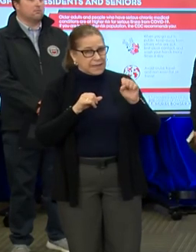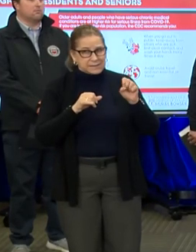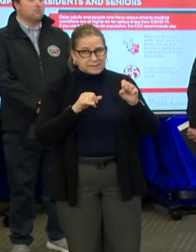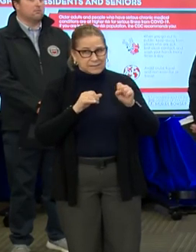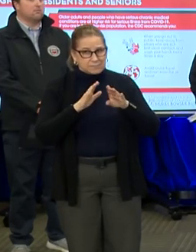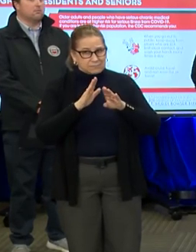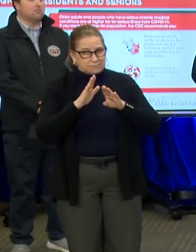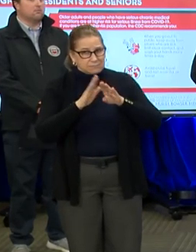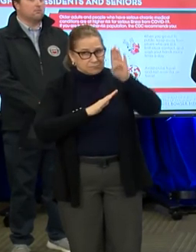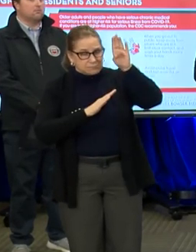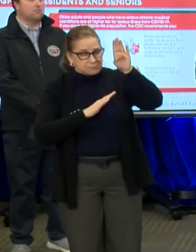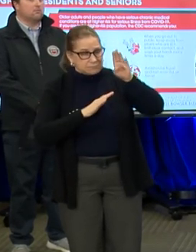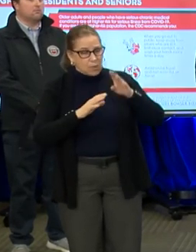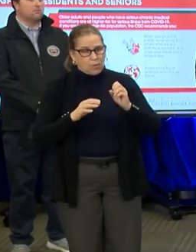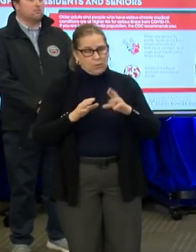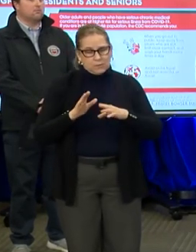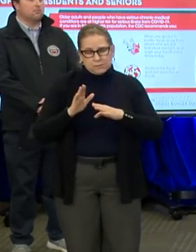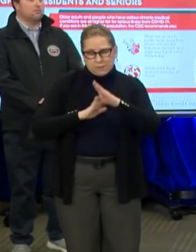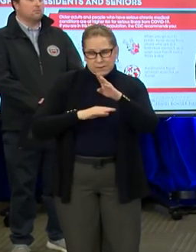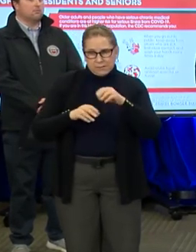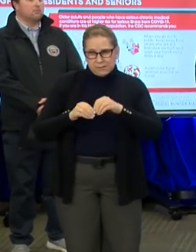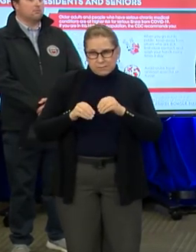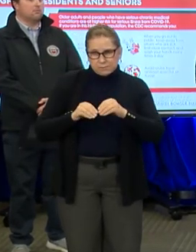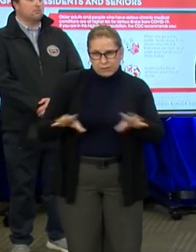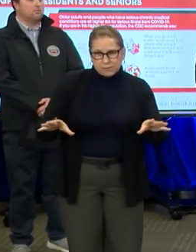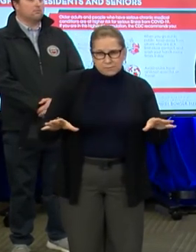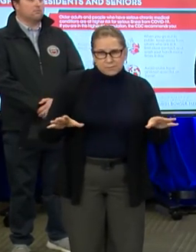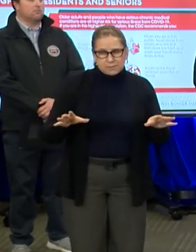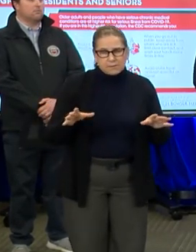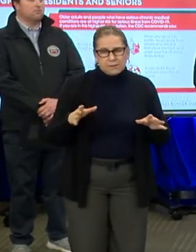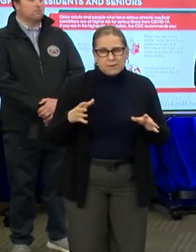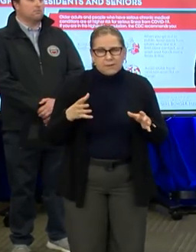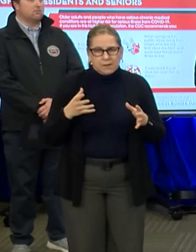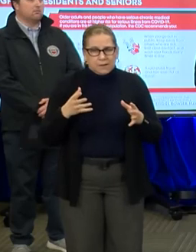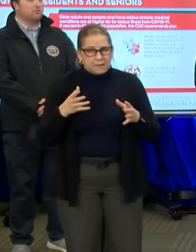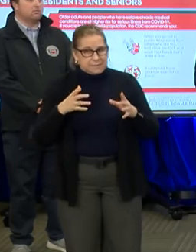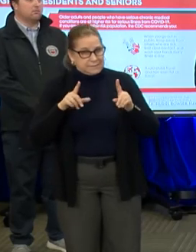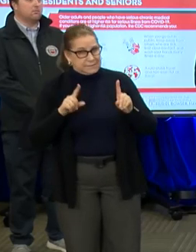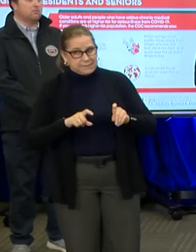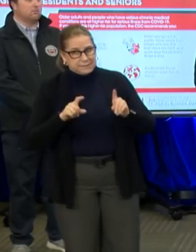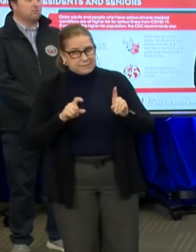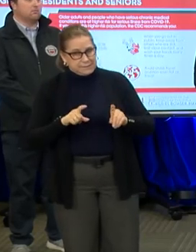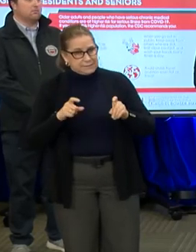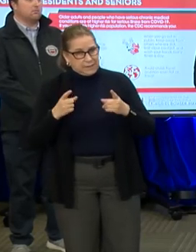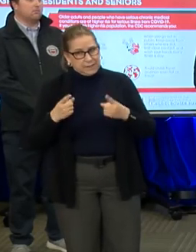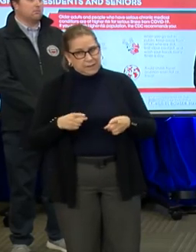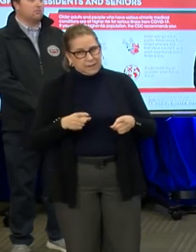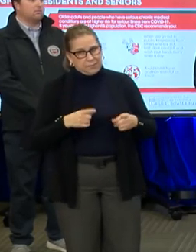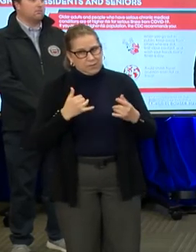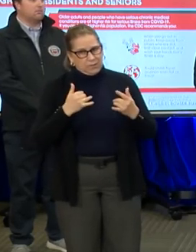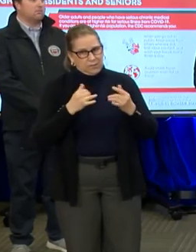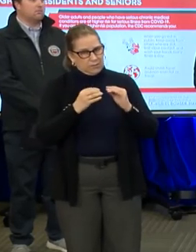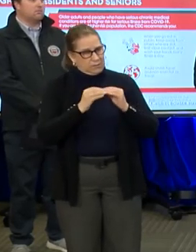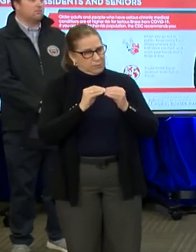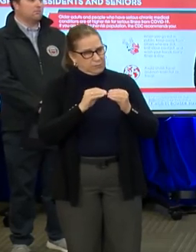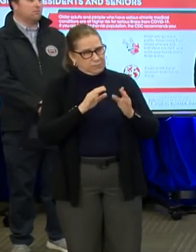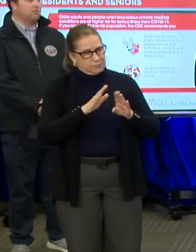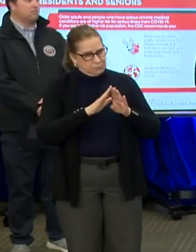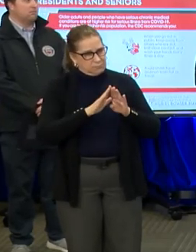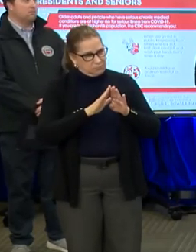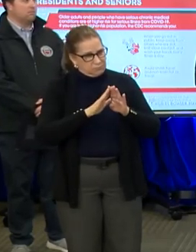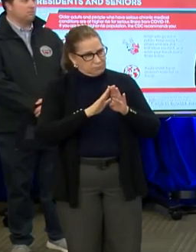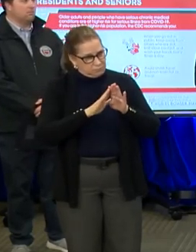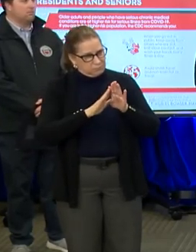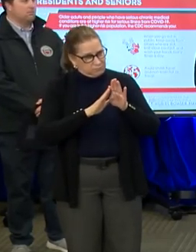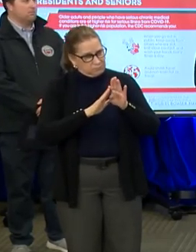as to, or if it's a reflection in testing. Kind of give a sense as to why those numbers have gone up. Sure.